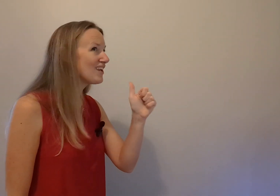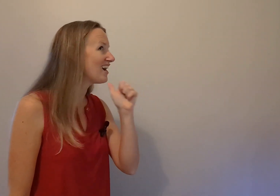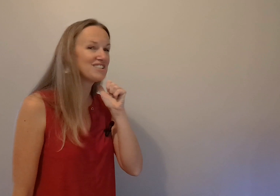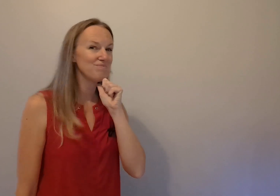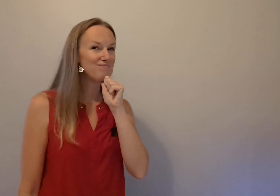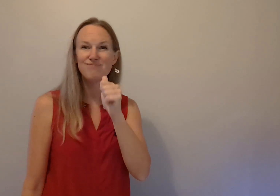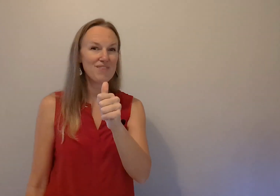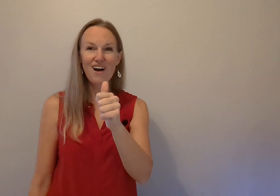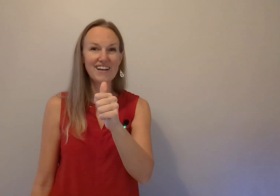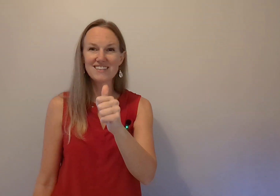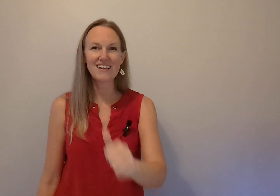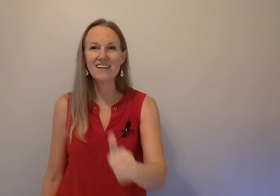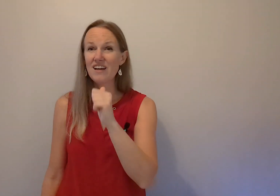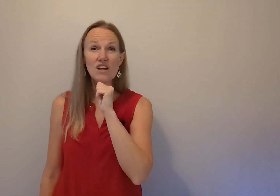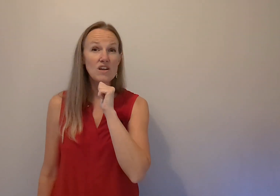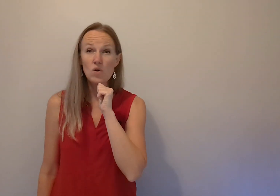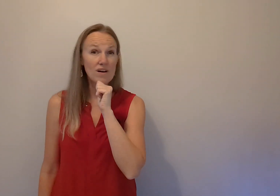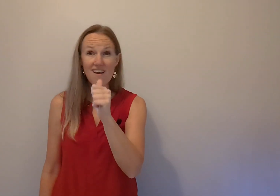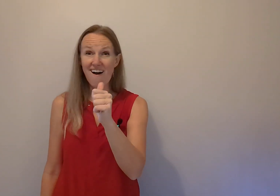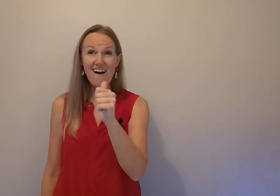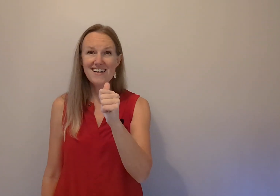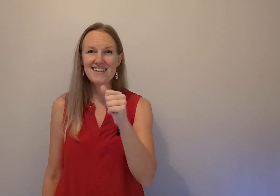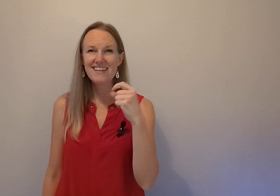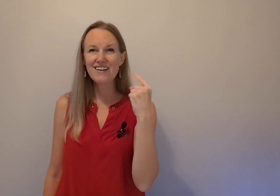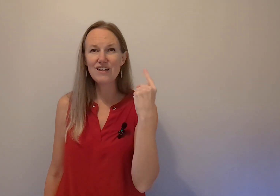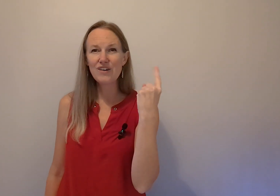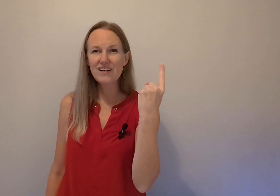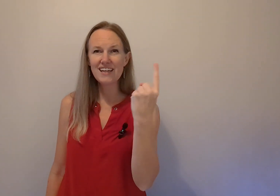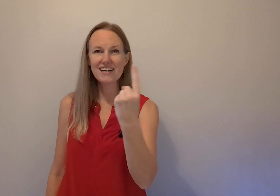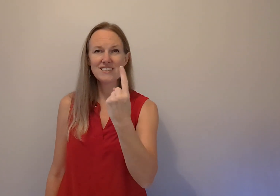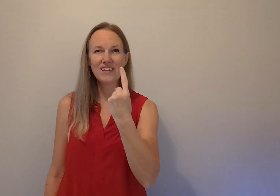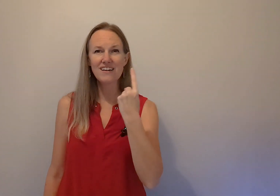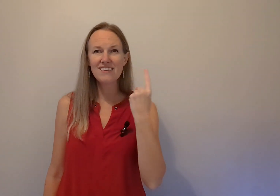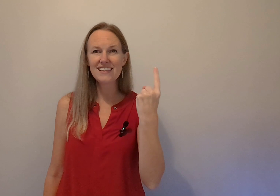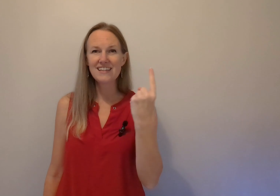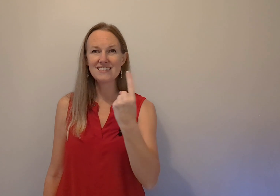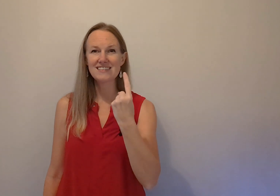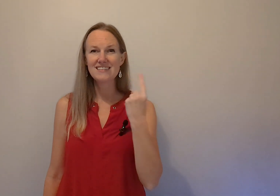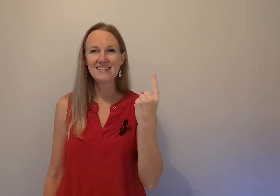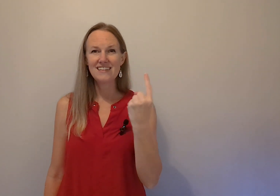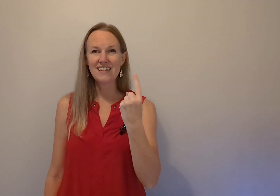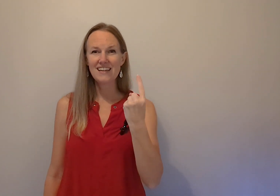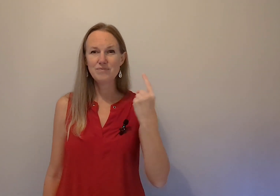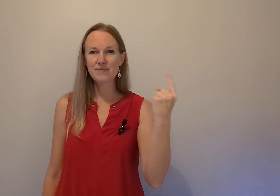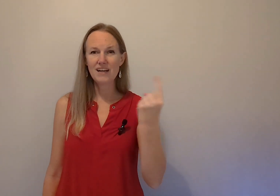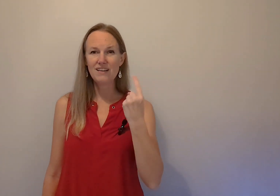not, okay? You are not, and then alone, index finger, like this, okay?